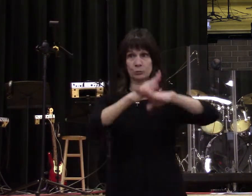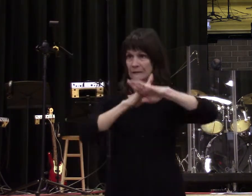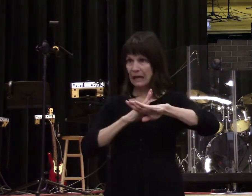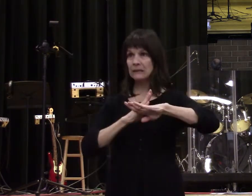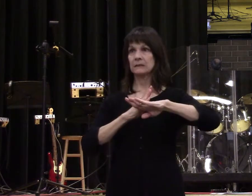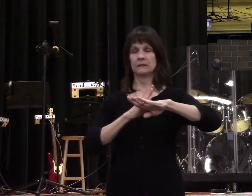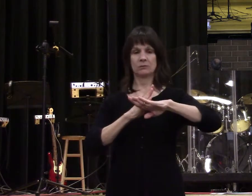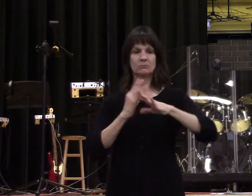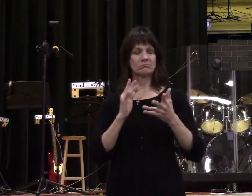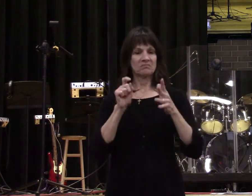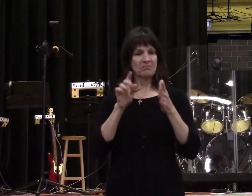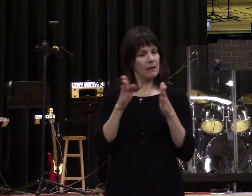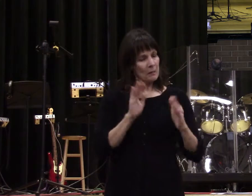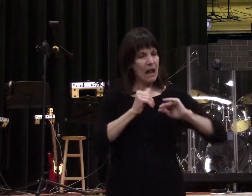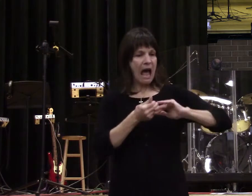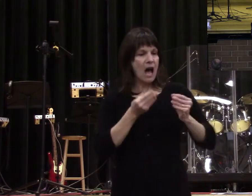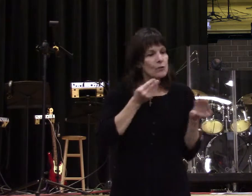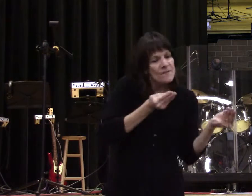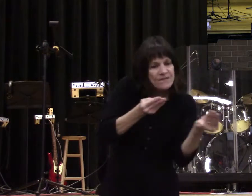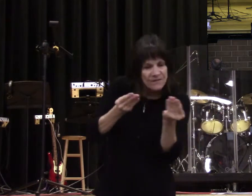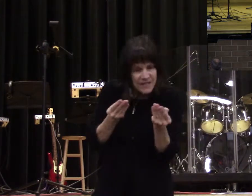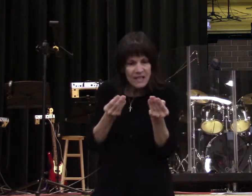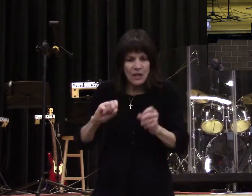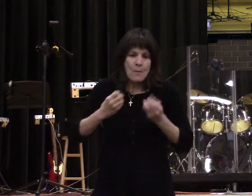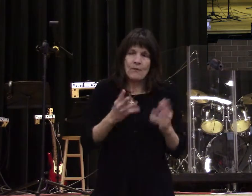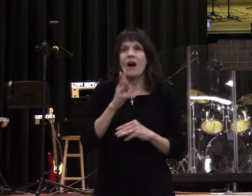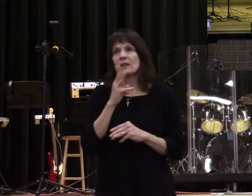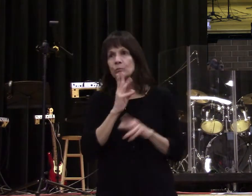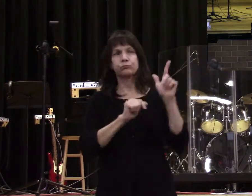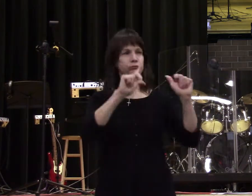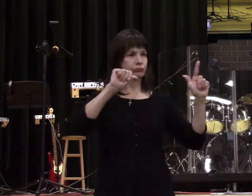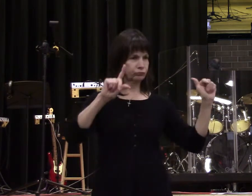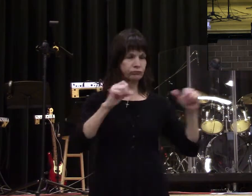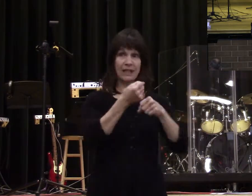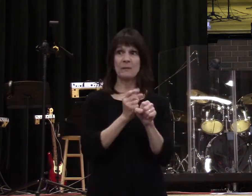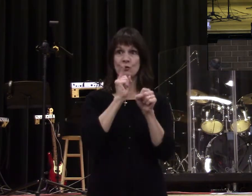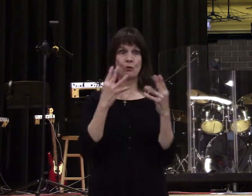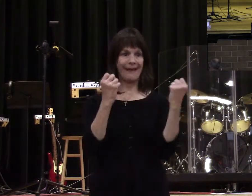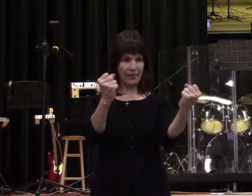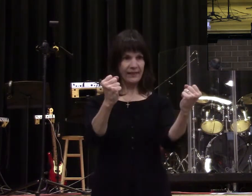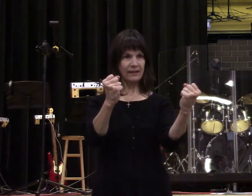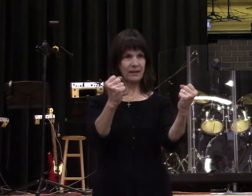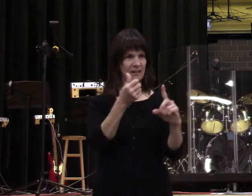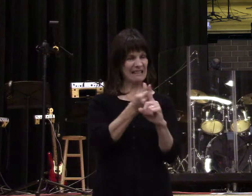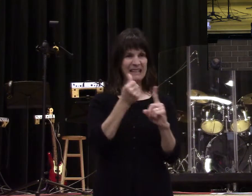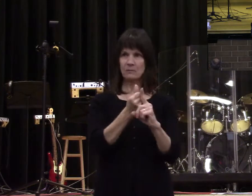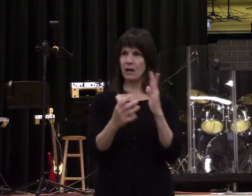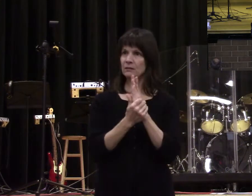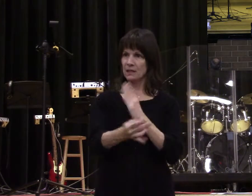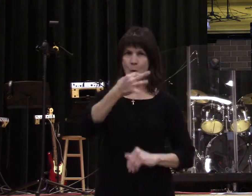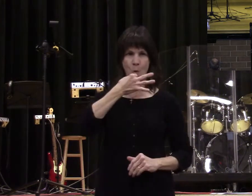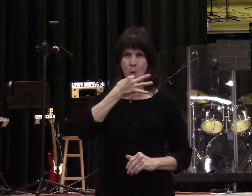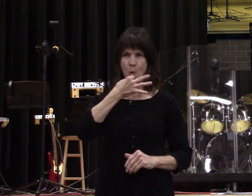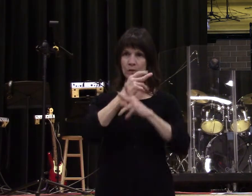had to plan about feeding them, about getting them water, about making sure that they were healthy. Okay, he was trained shepherd. Okay, so here